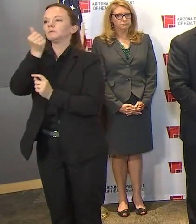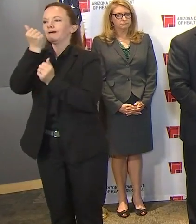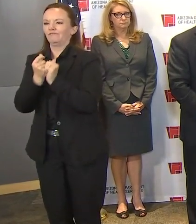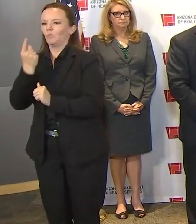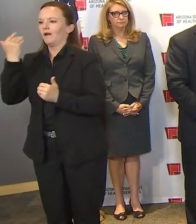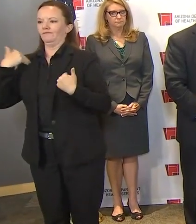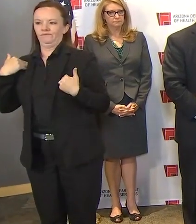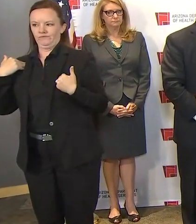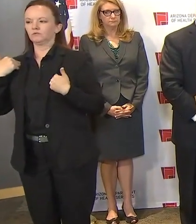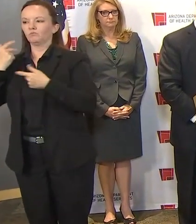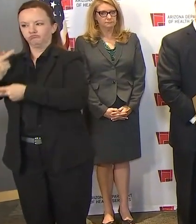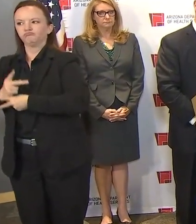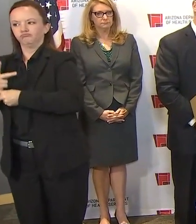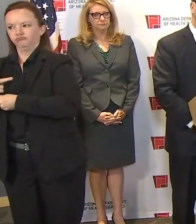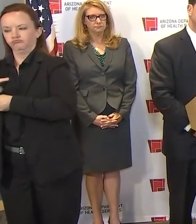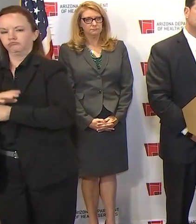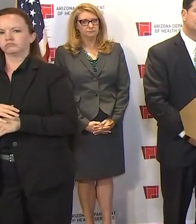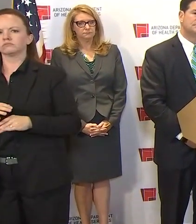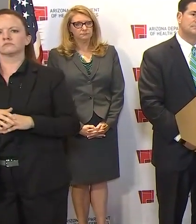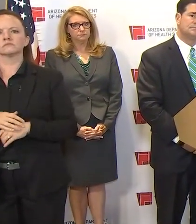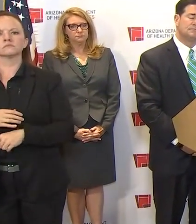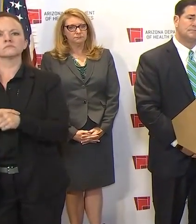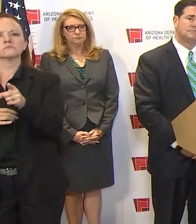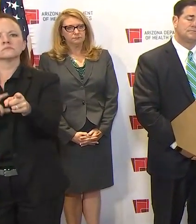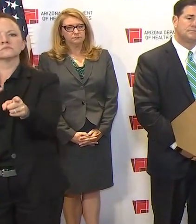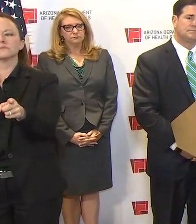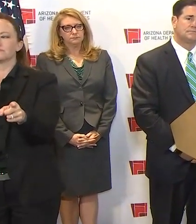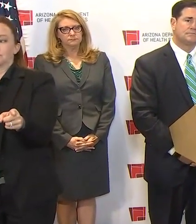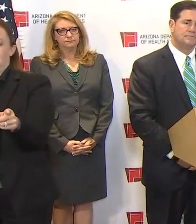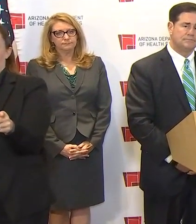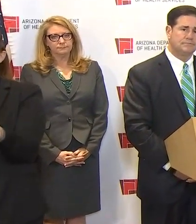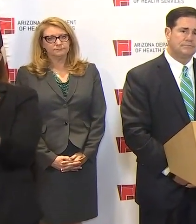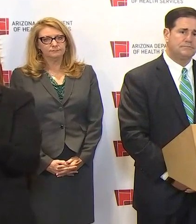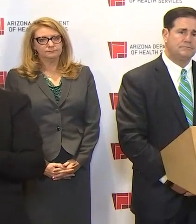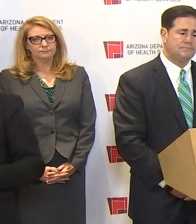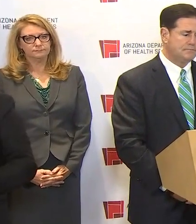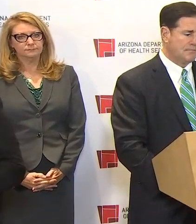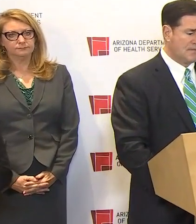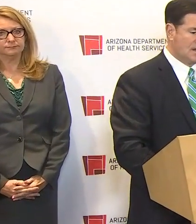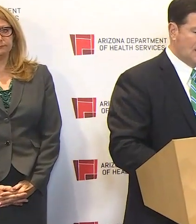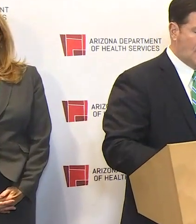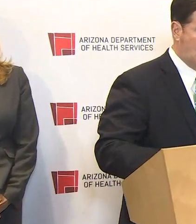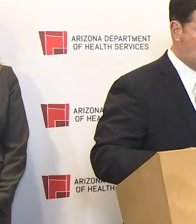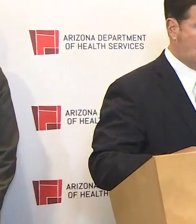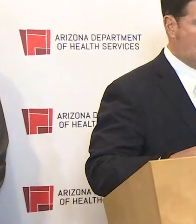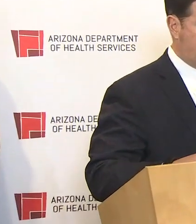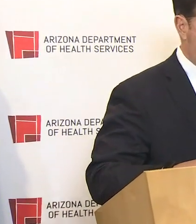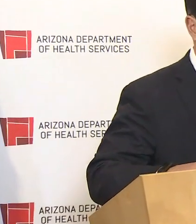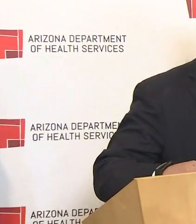Matt? One for the governor and one for Dr. Chris. Governor, do you think this is overblown?